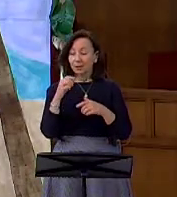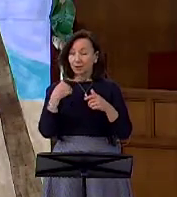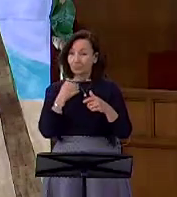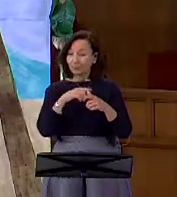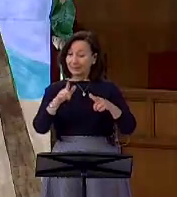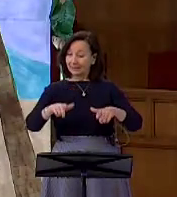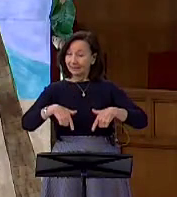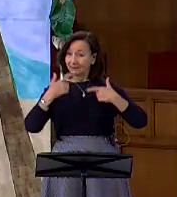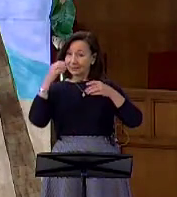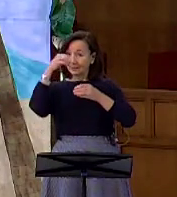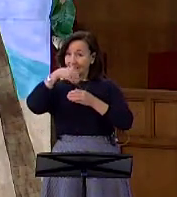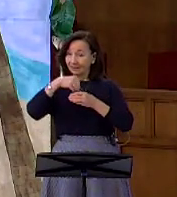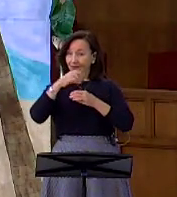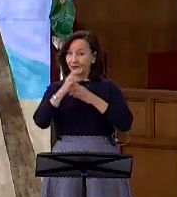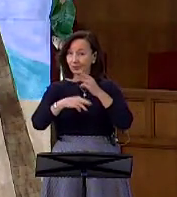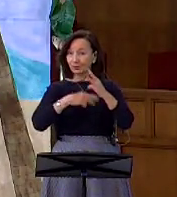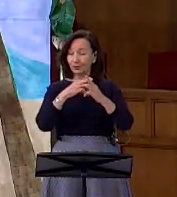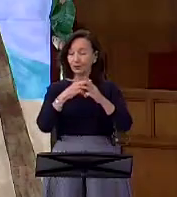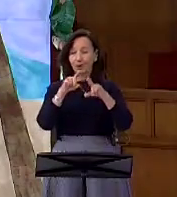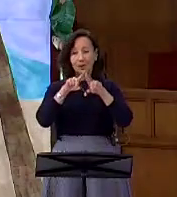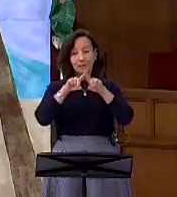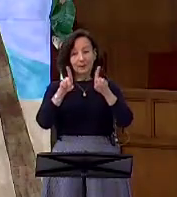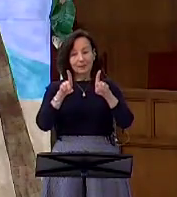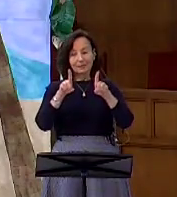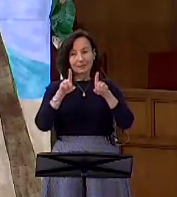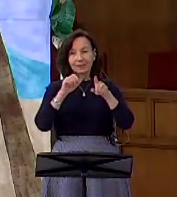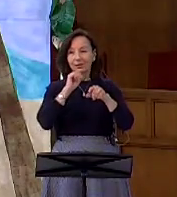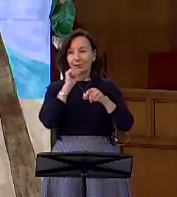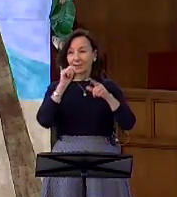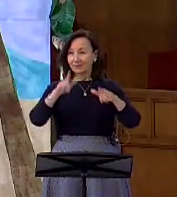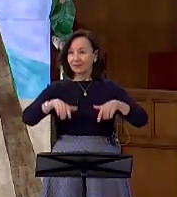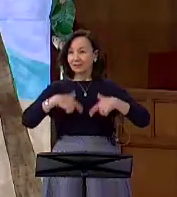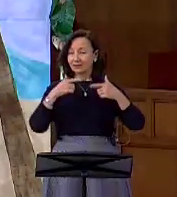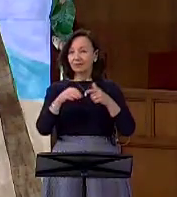world, but we do not have to live of it.